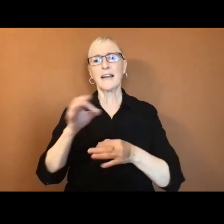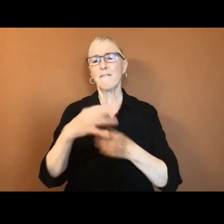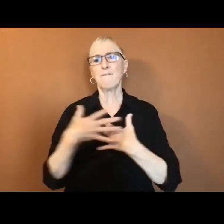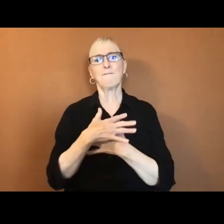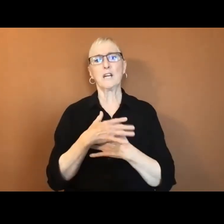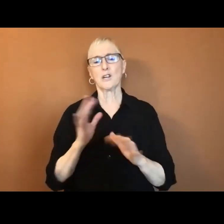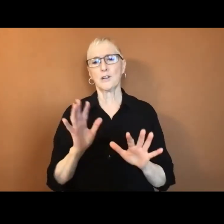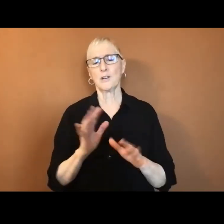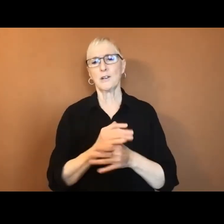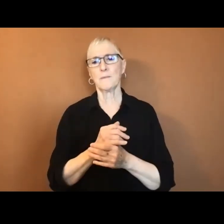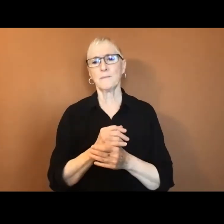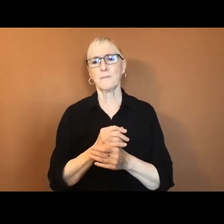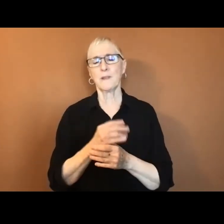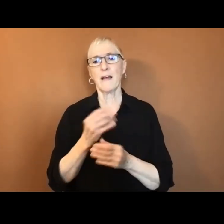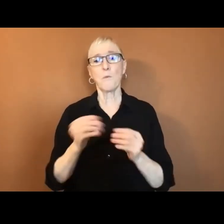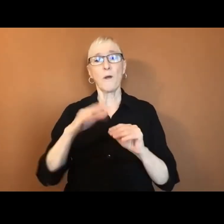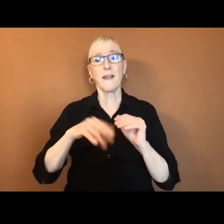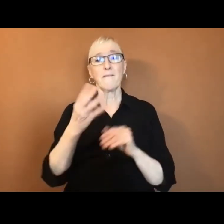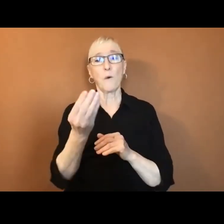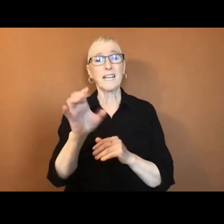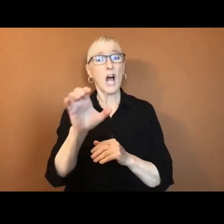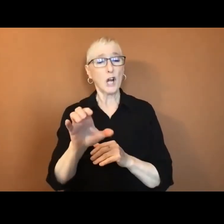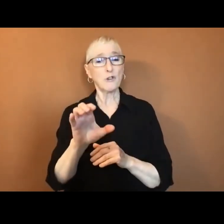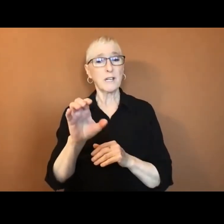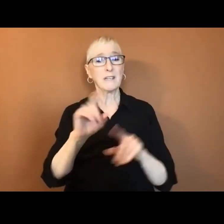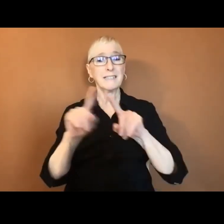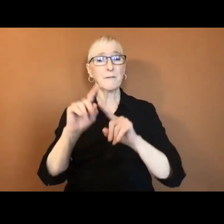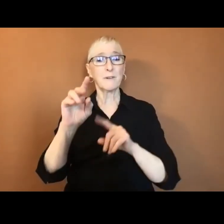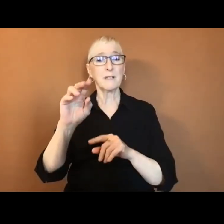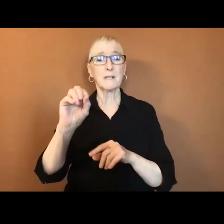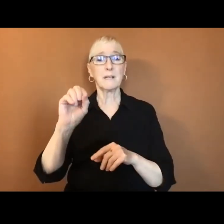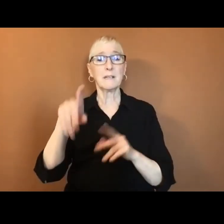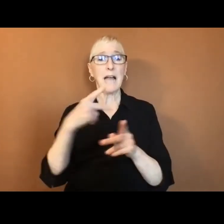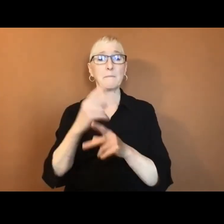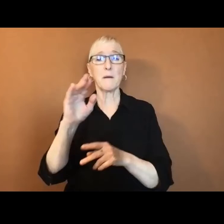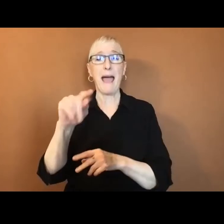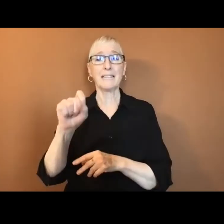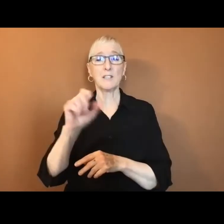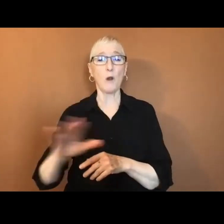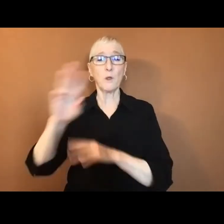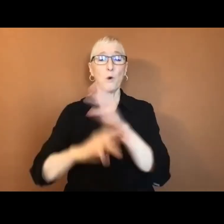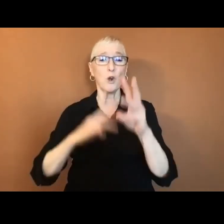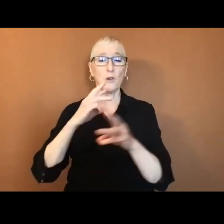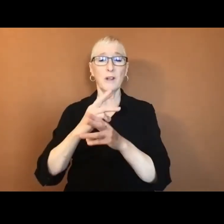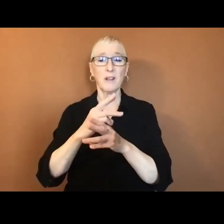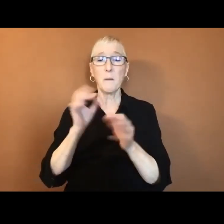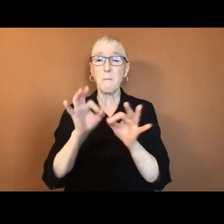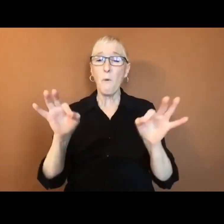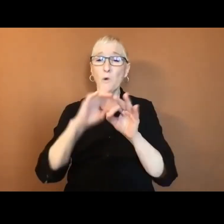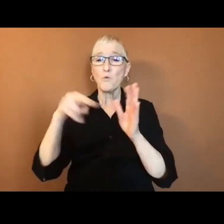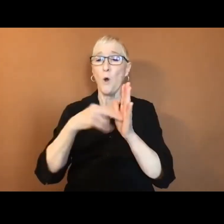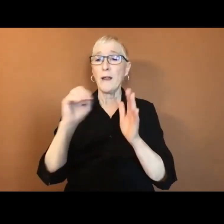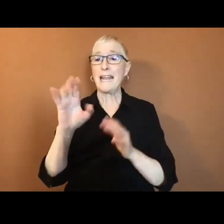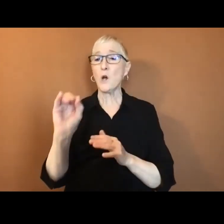So there are over 1,400 species of bats worldwide. They play incredibly important roles in the ecosystem.